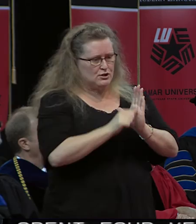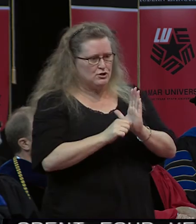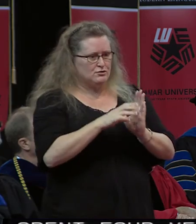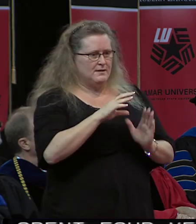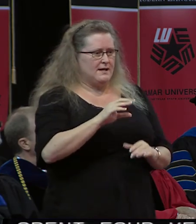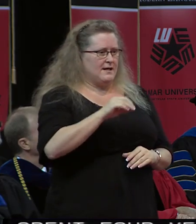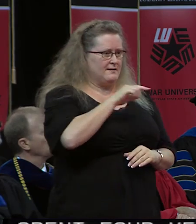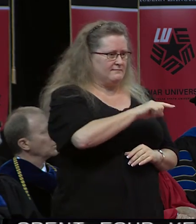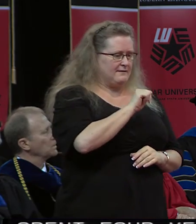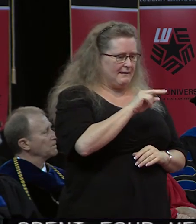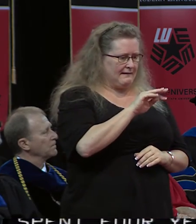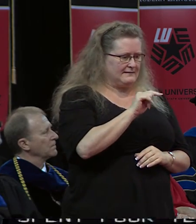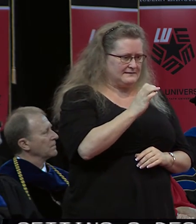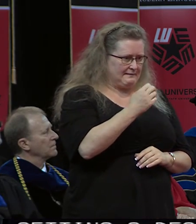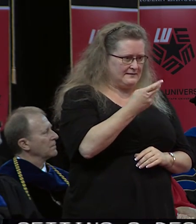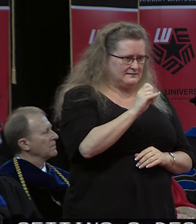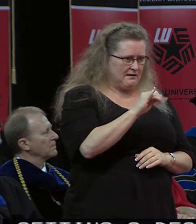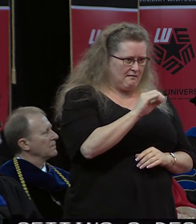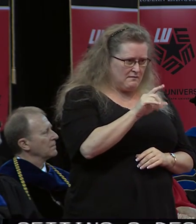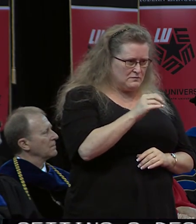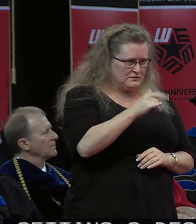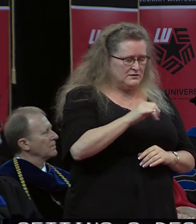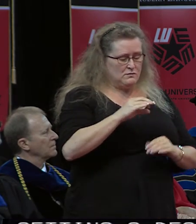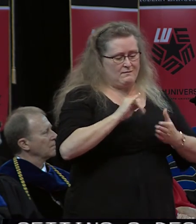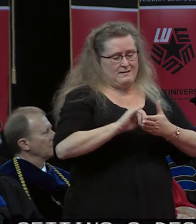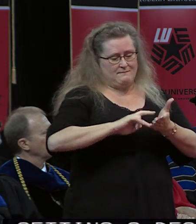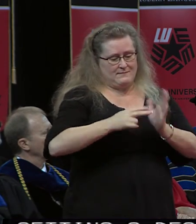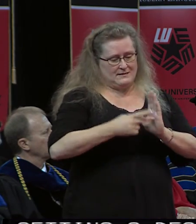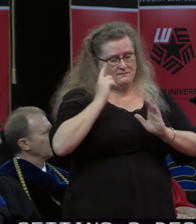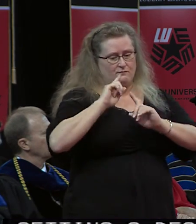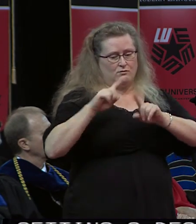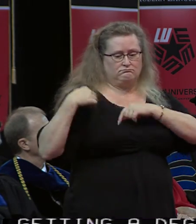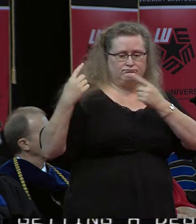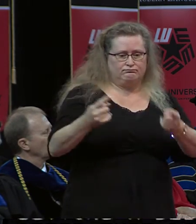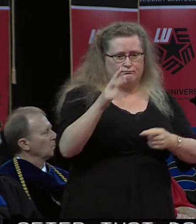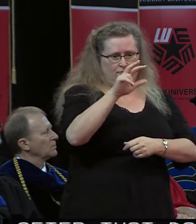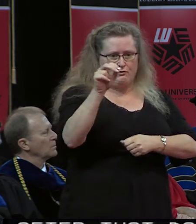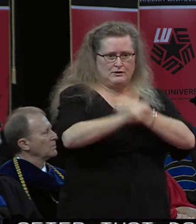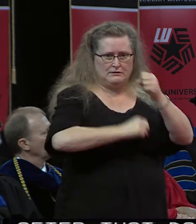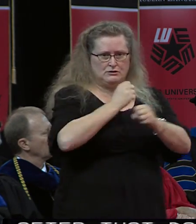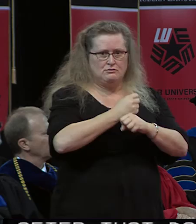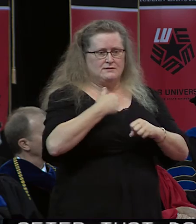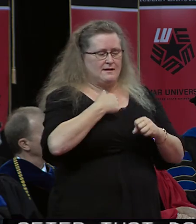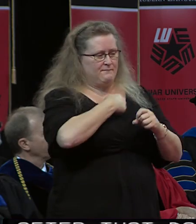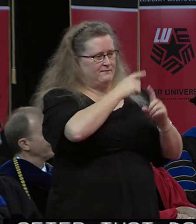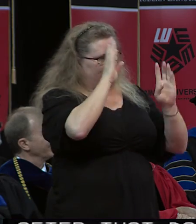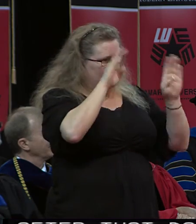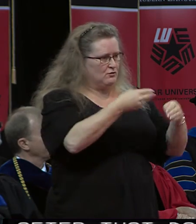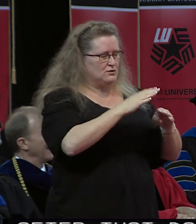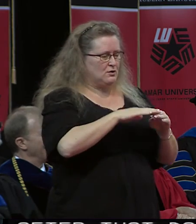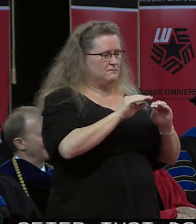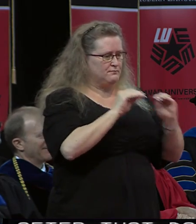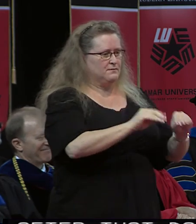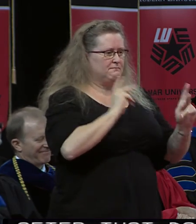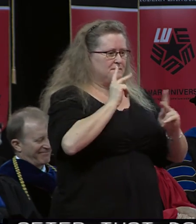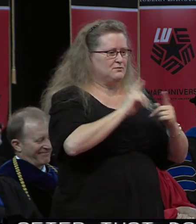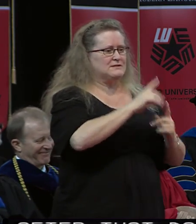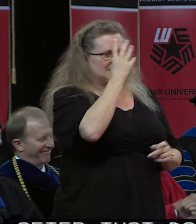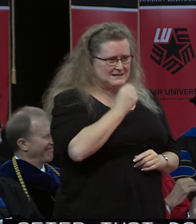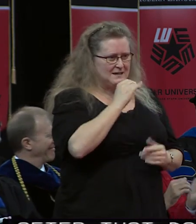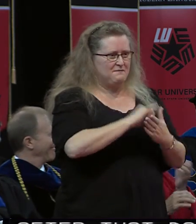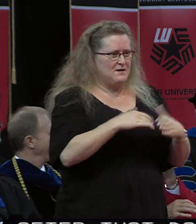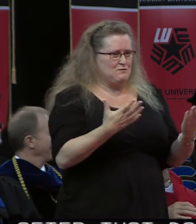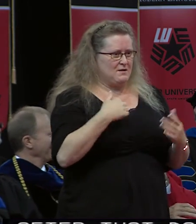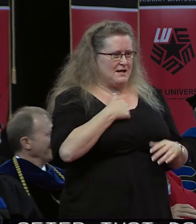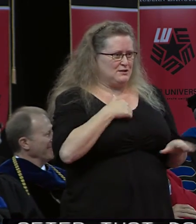So what that tells you is that for the past 30 years, I have been totally focused on putting people to sleep. That's what I do.